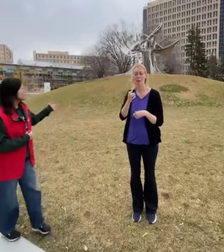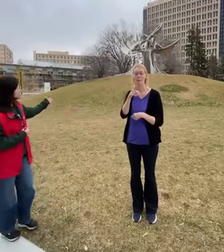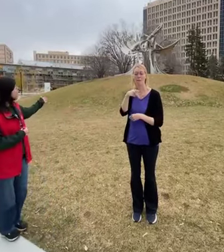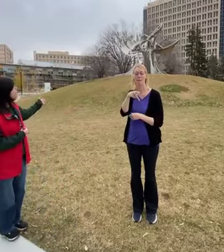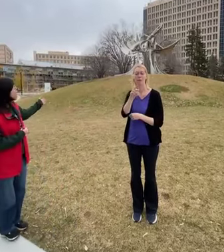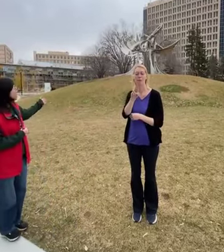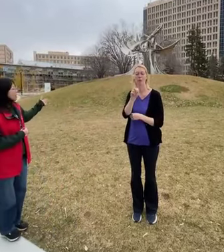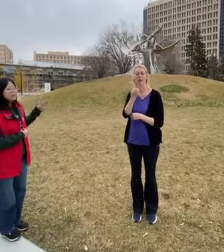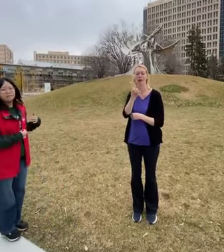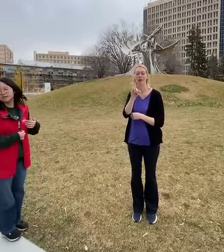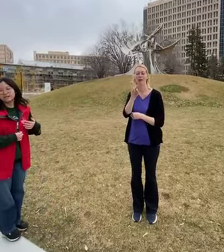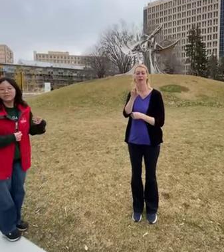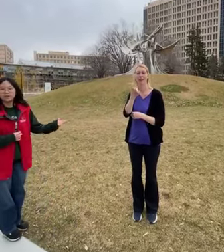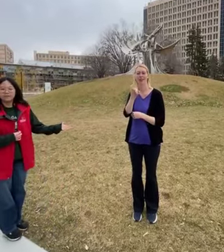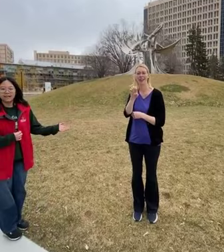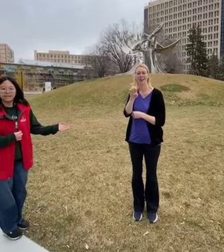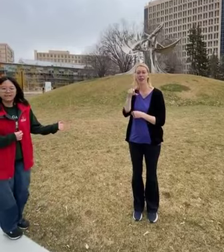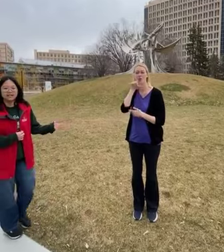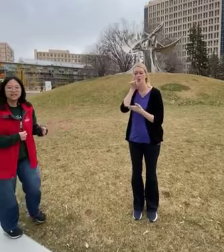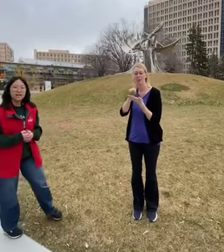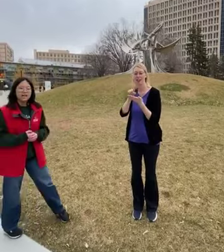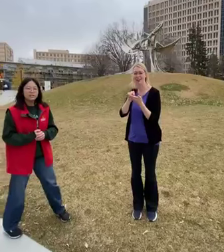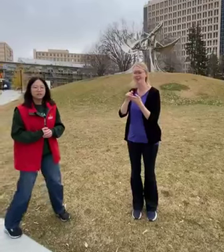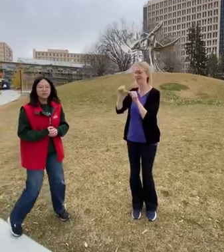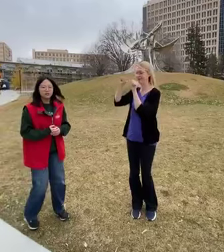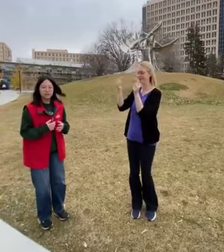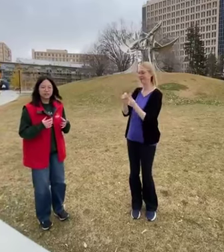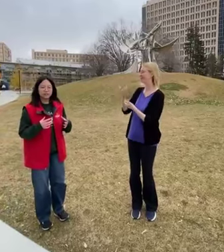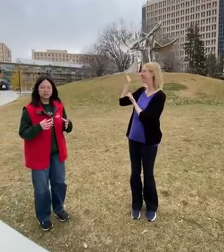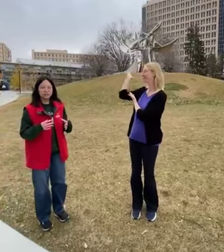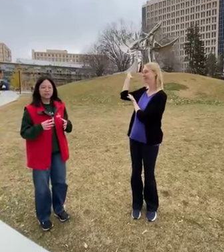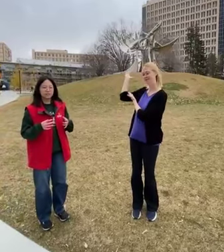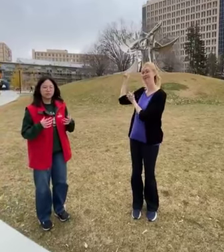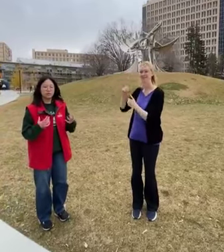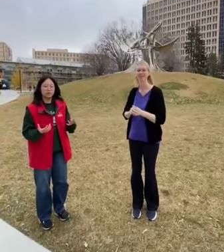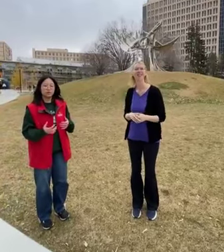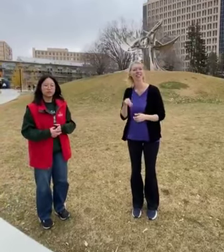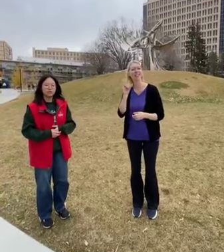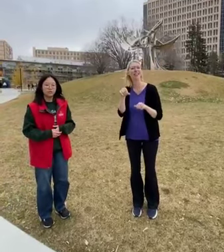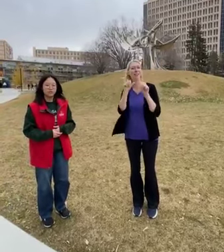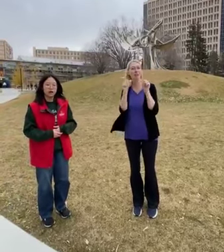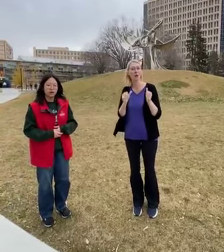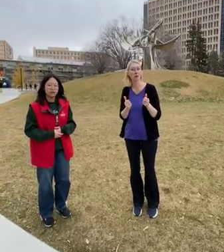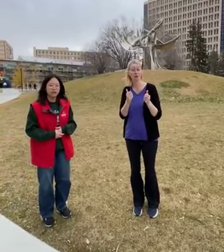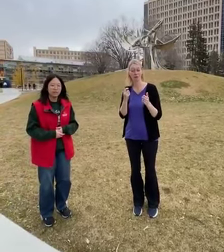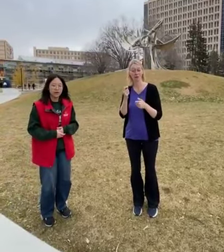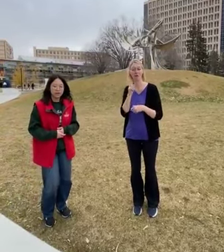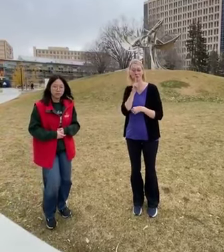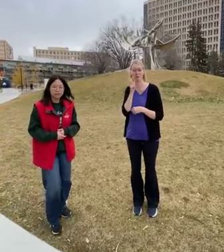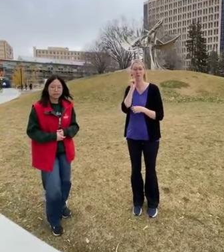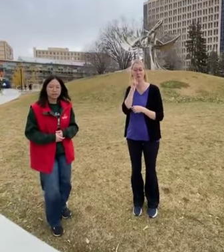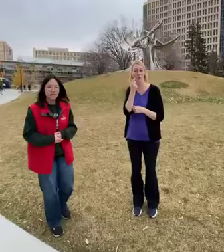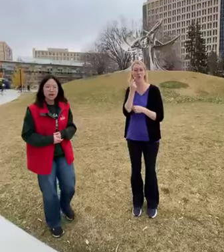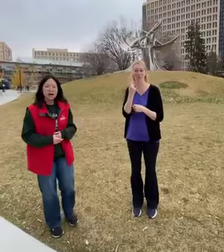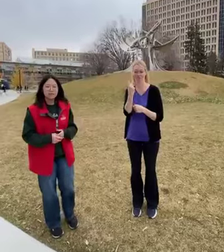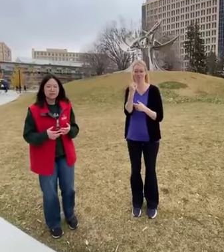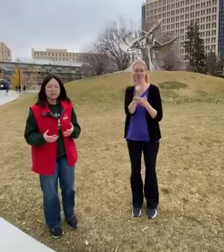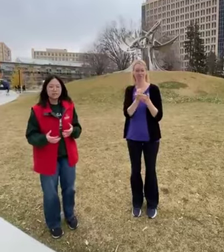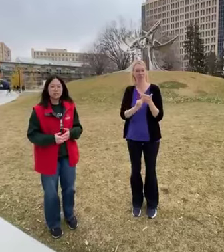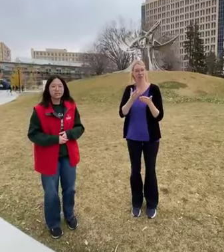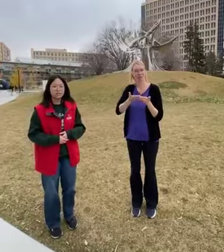It is just this sculpture behind myself and Brienne here. So this sculpture is essentially one of our really cool on-campus art